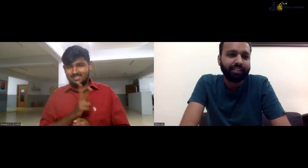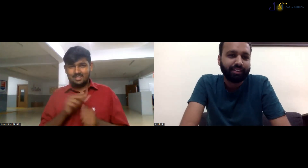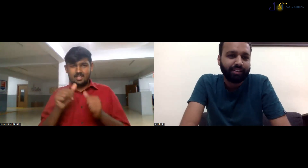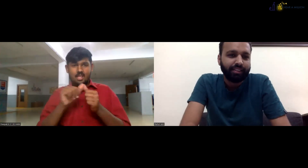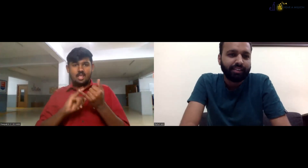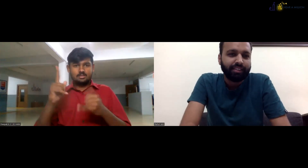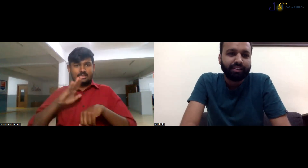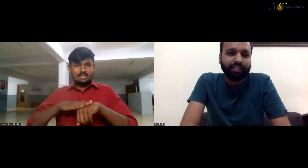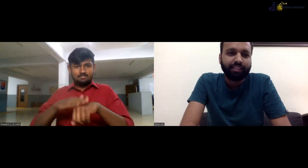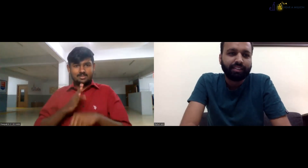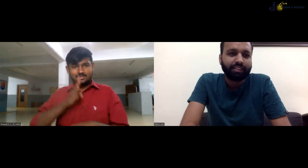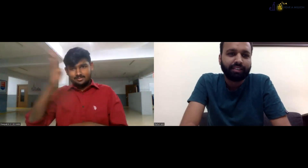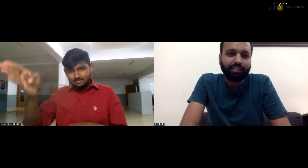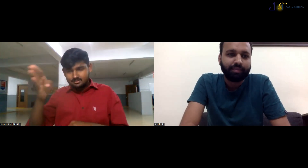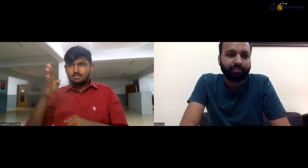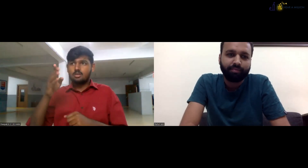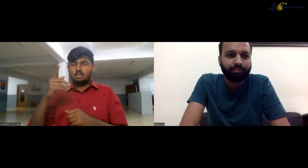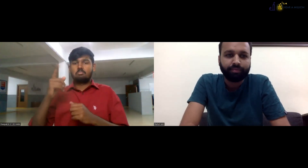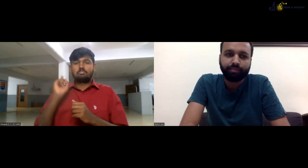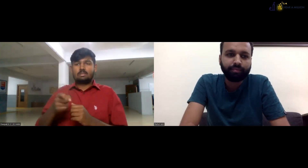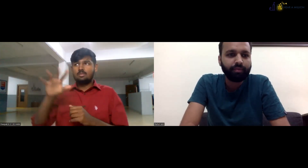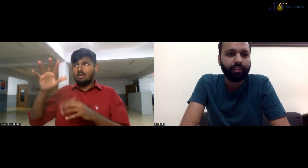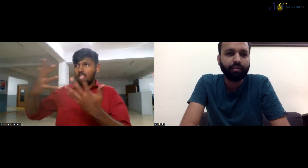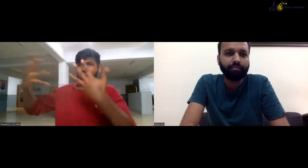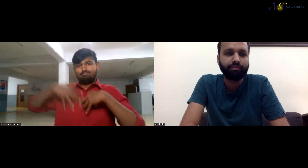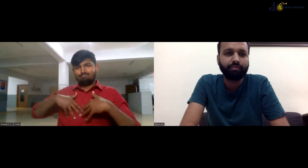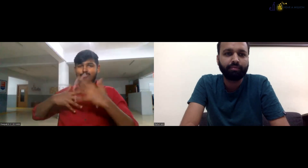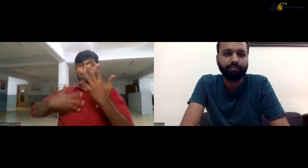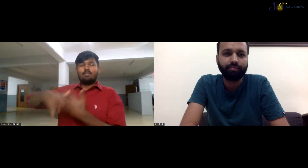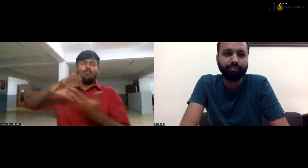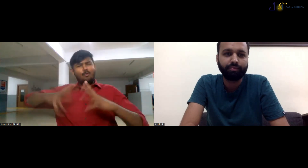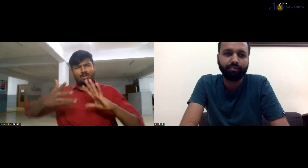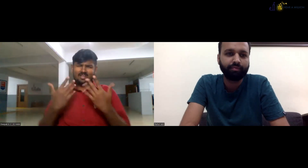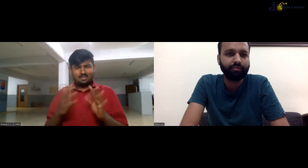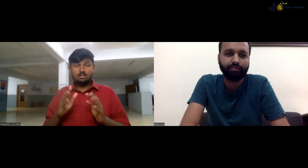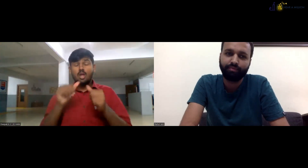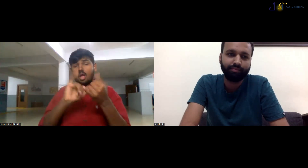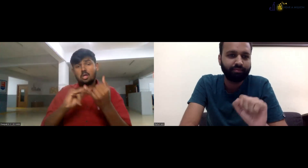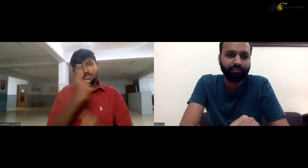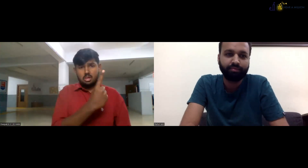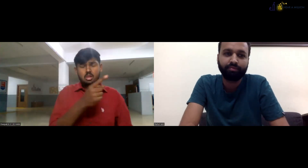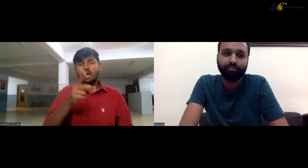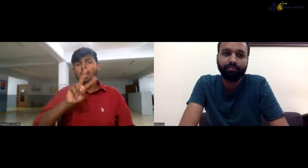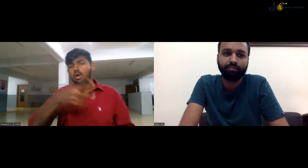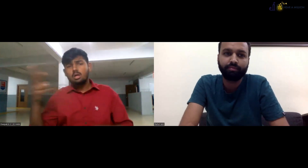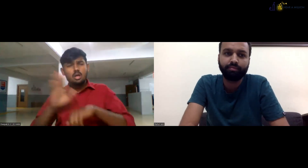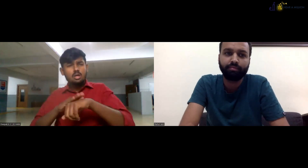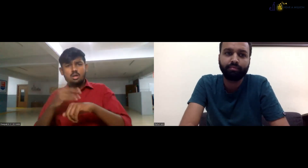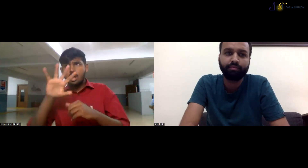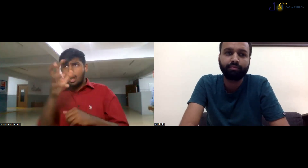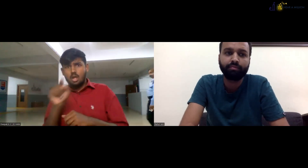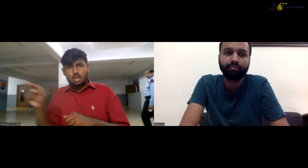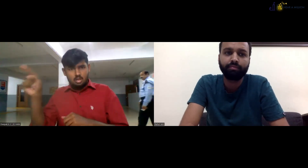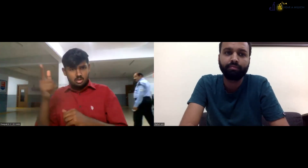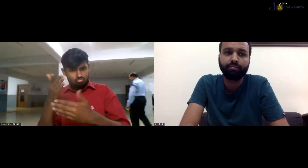ASL, but I think we should be proud of our language and use ASL with them. All right, so as you said that it takes